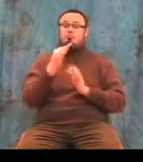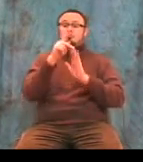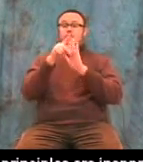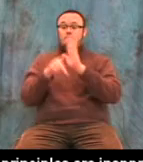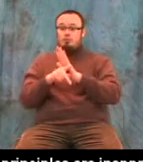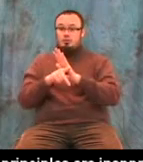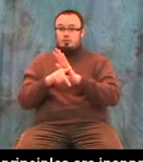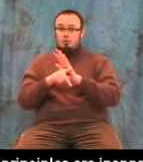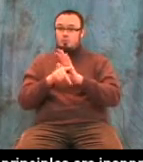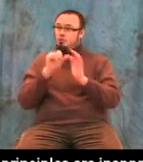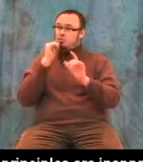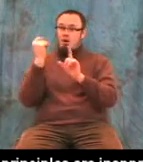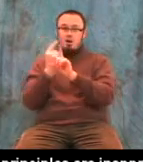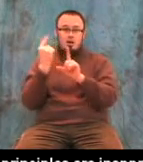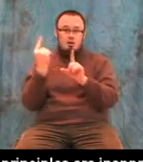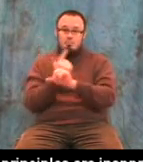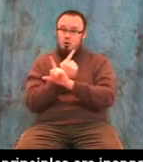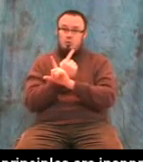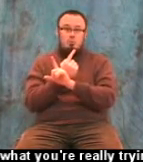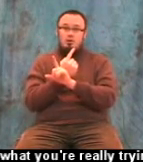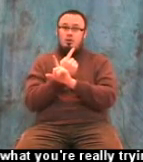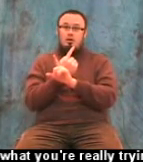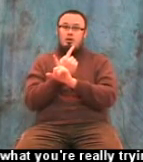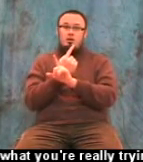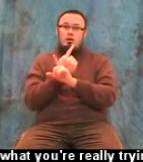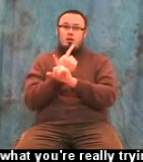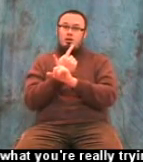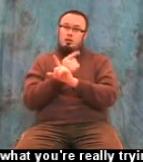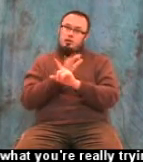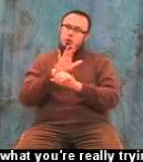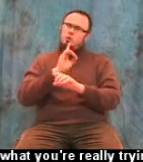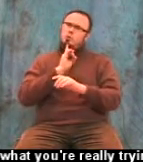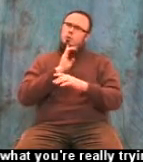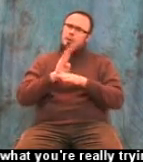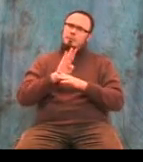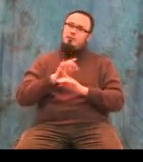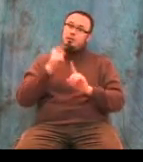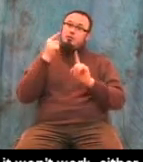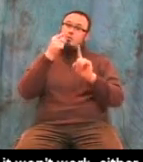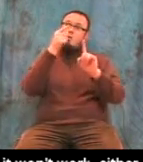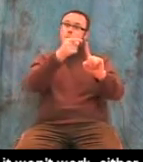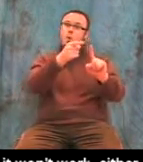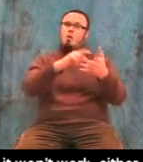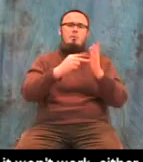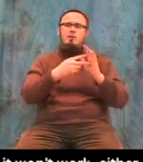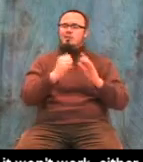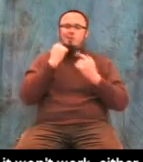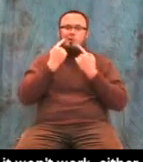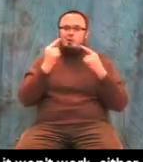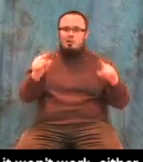If your principles are inappropriate to what you are really trying to accomplish, it won't work